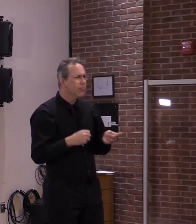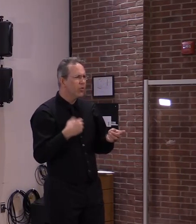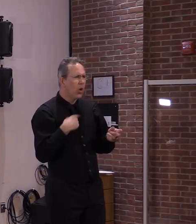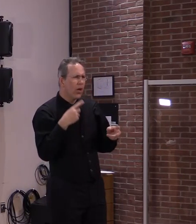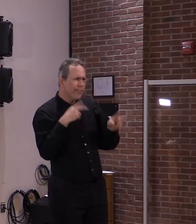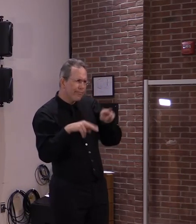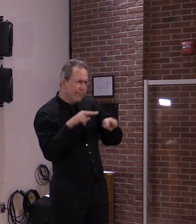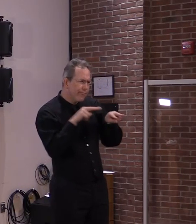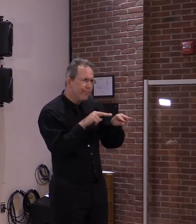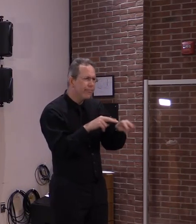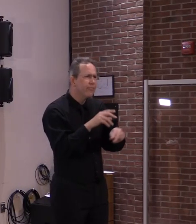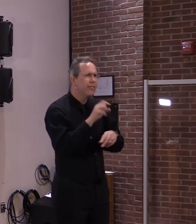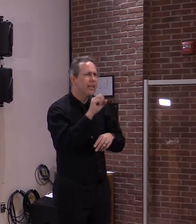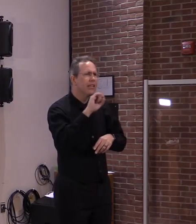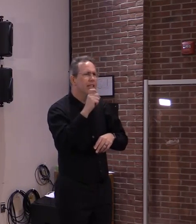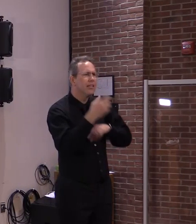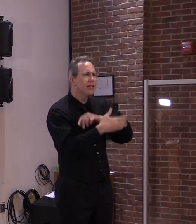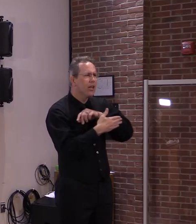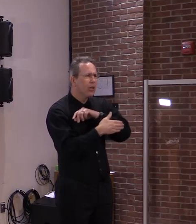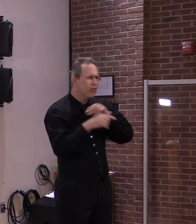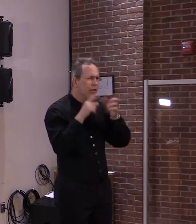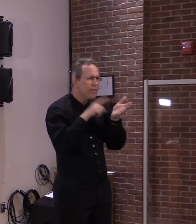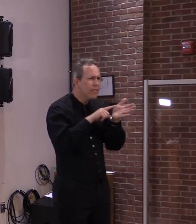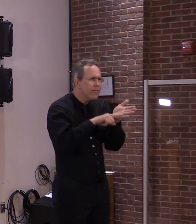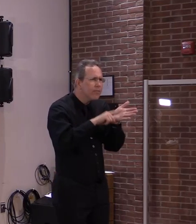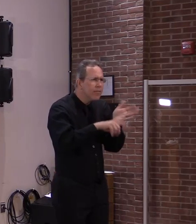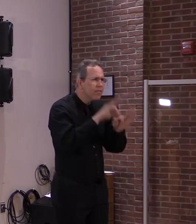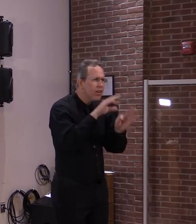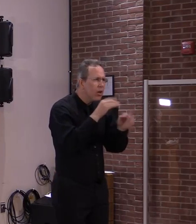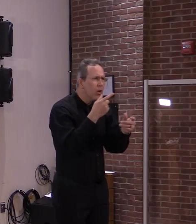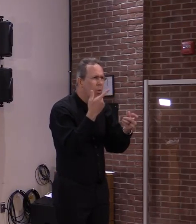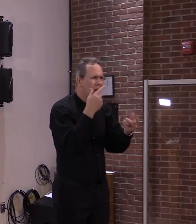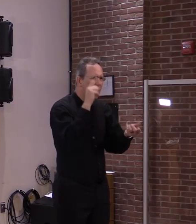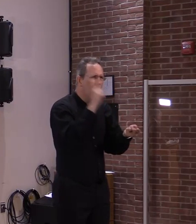that and trying to figure out what's going on.